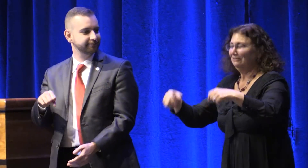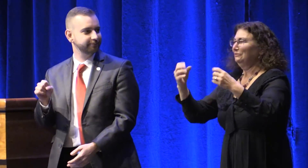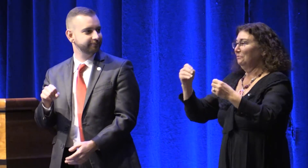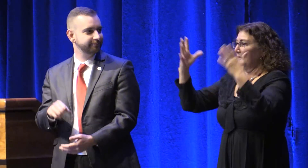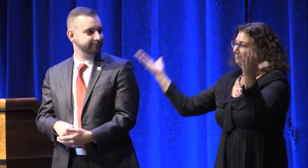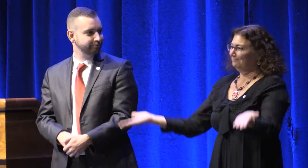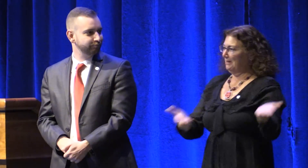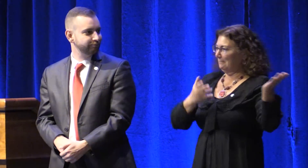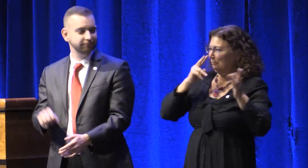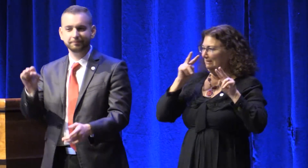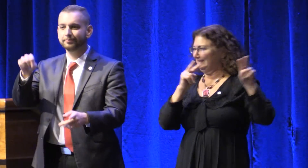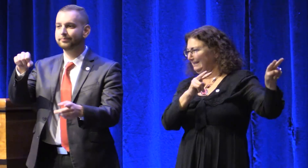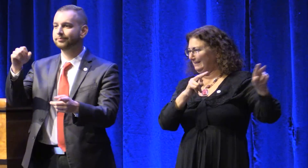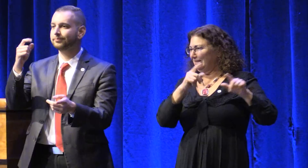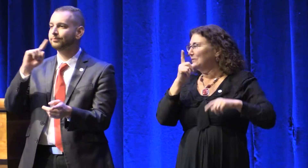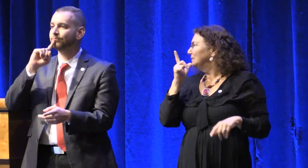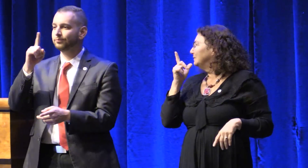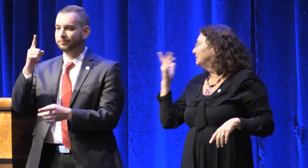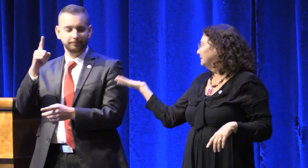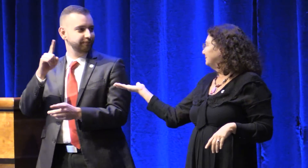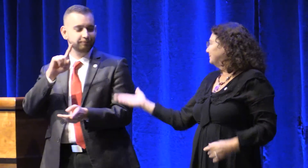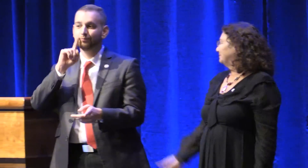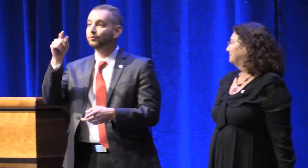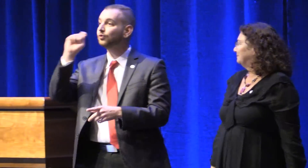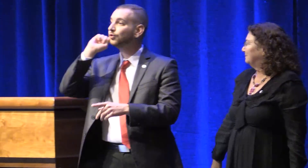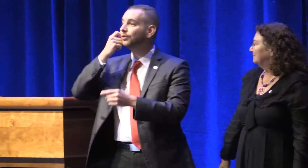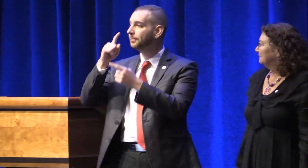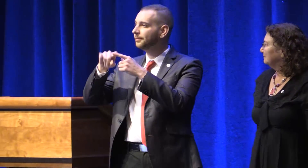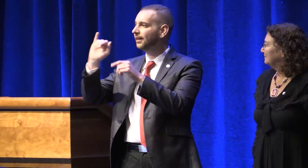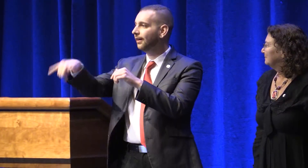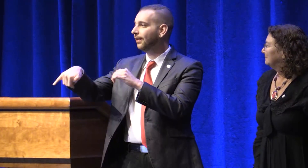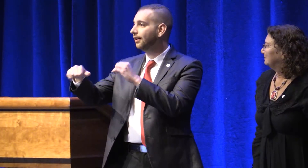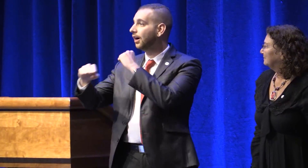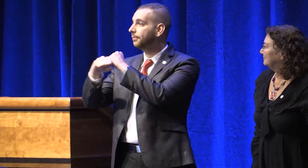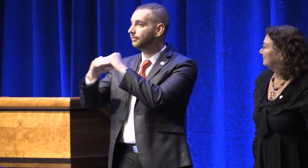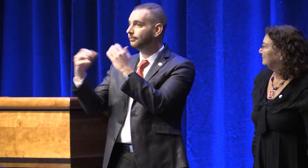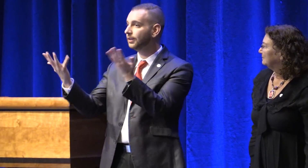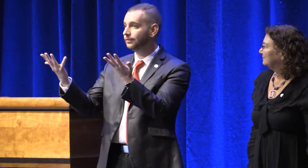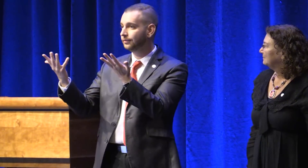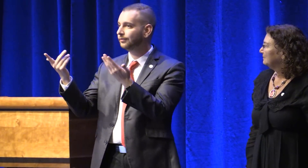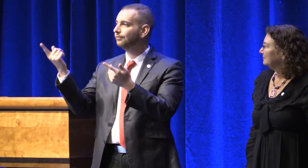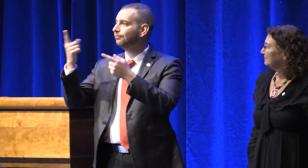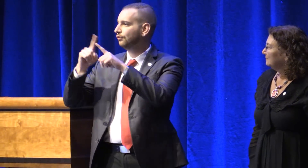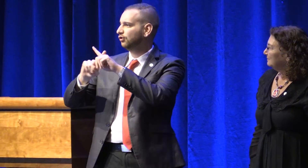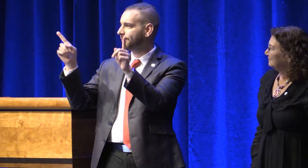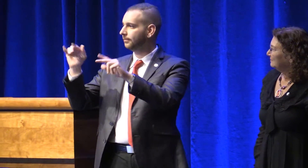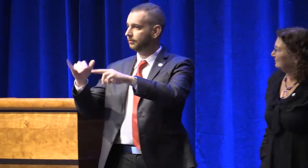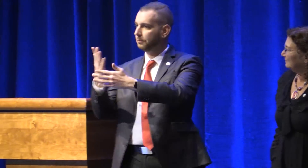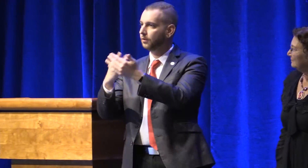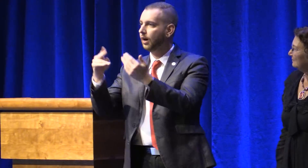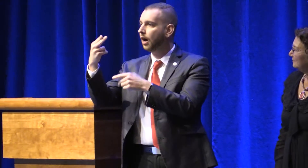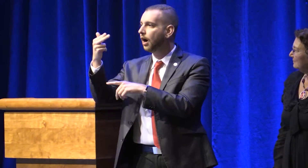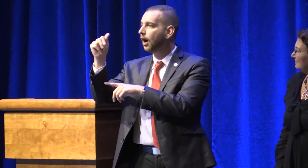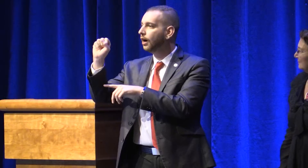this momentous milestone. Okay. What's really neat about a campaign such as this